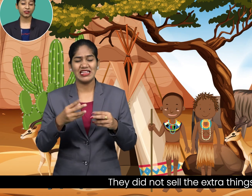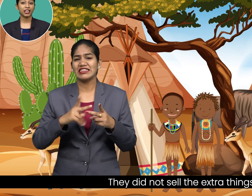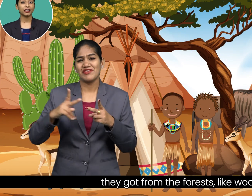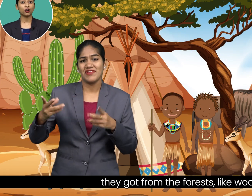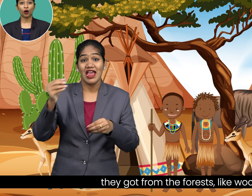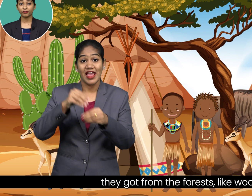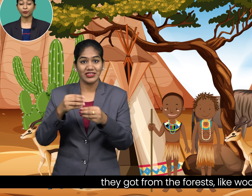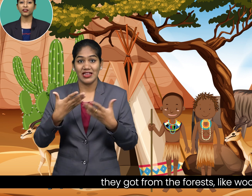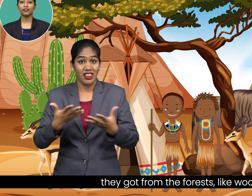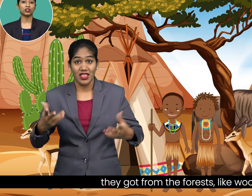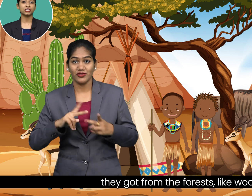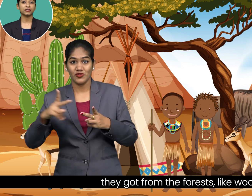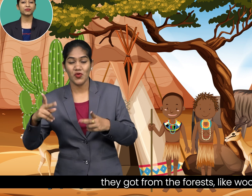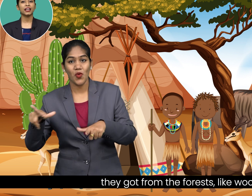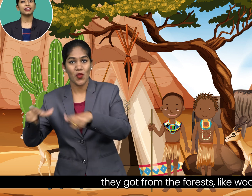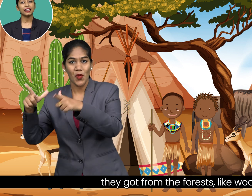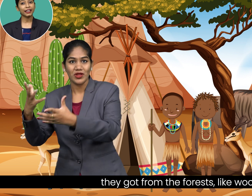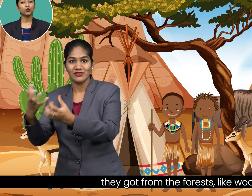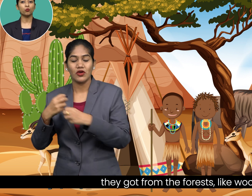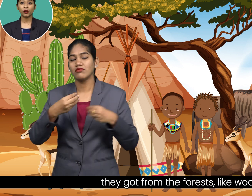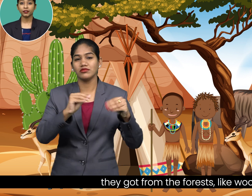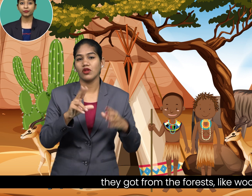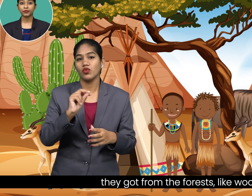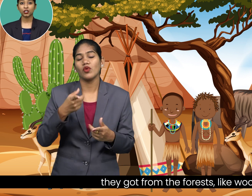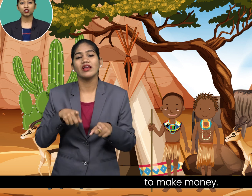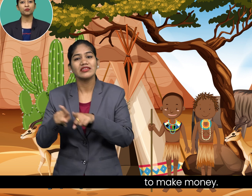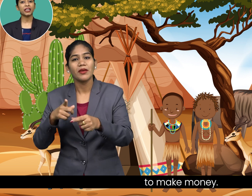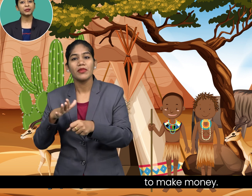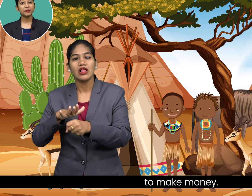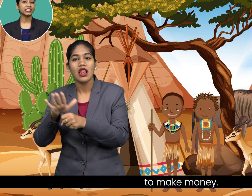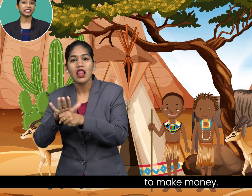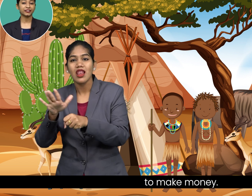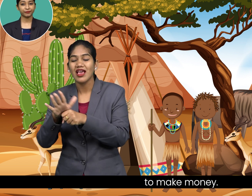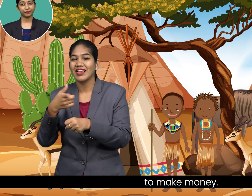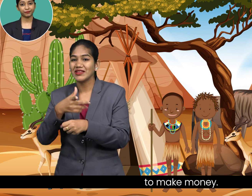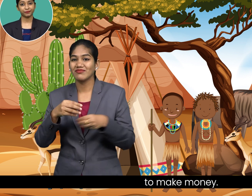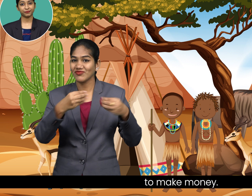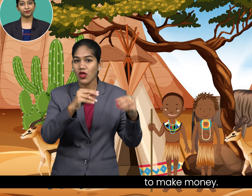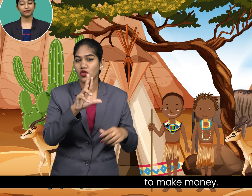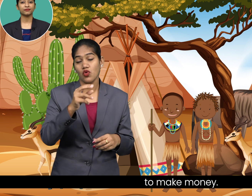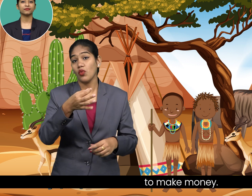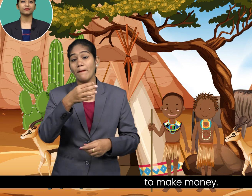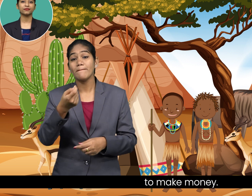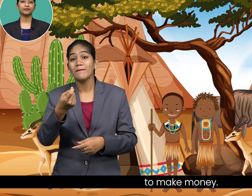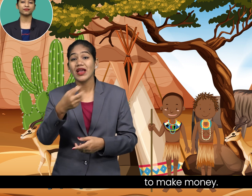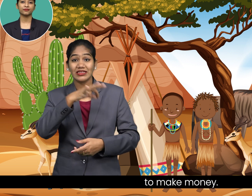things they got from the forest, like wood, to make money.